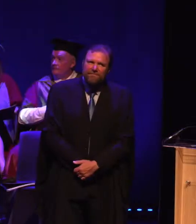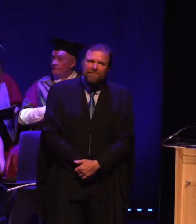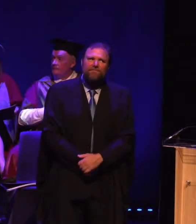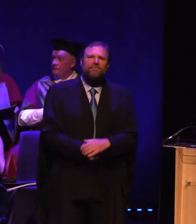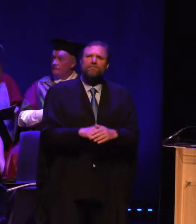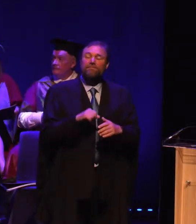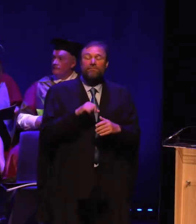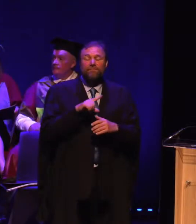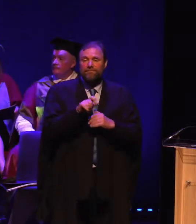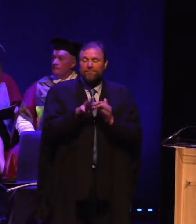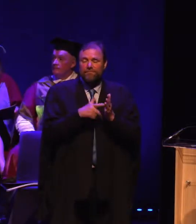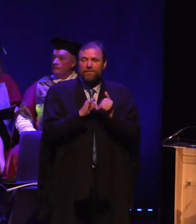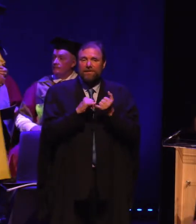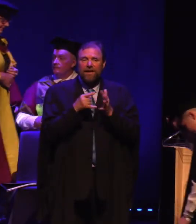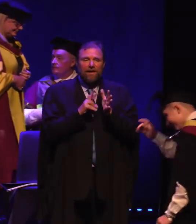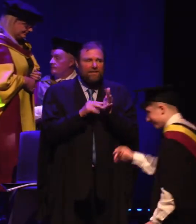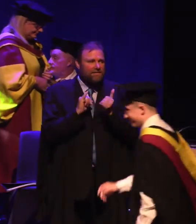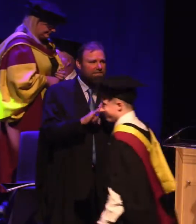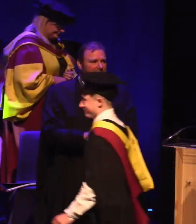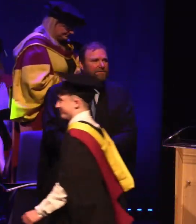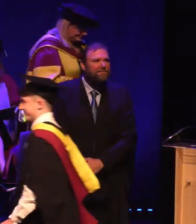Toby Hibbard.